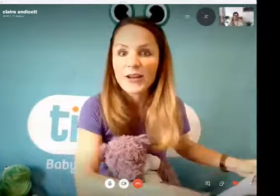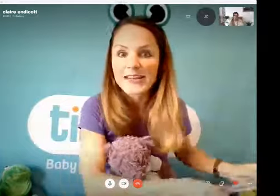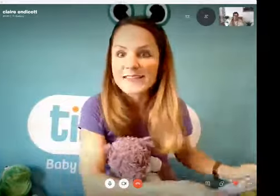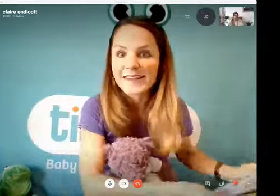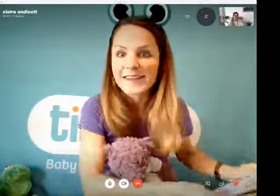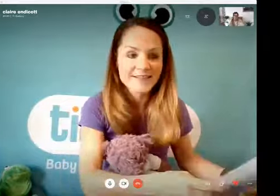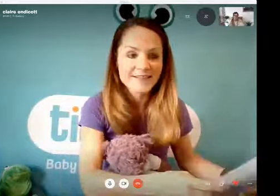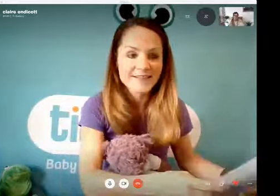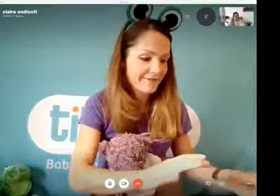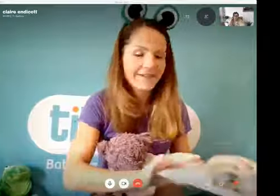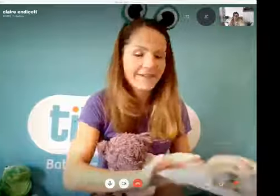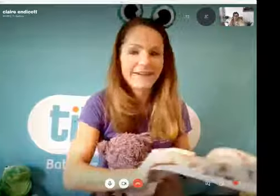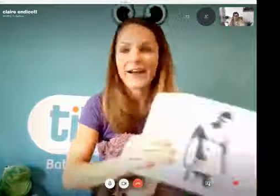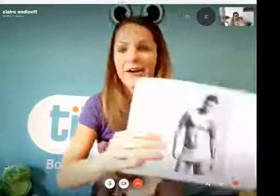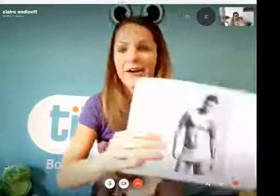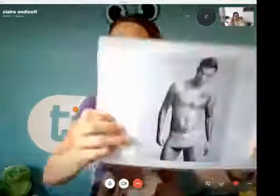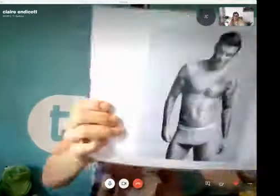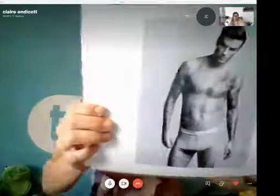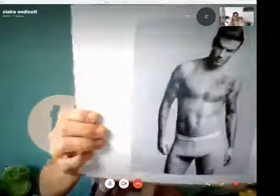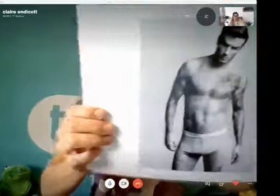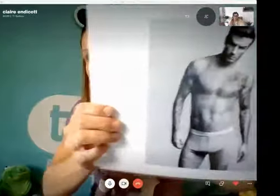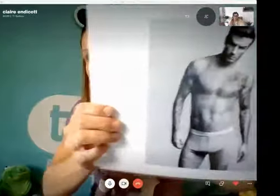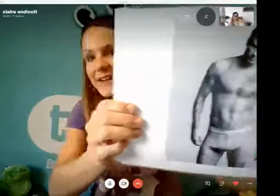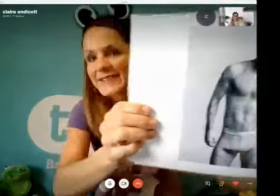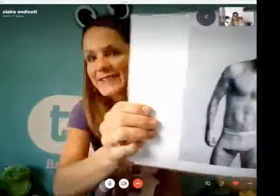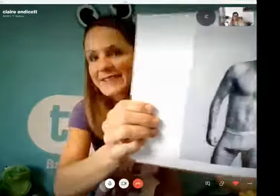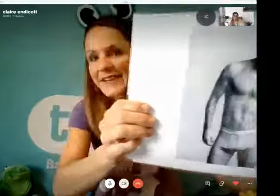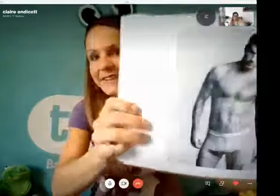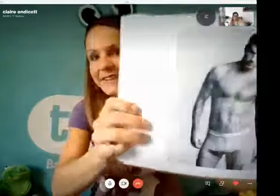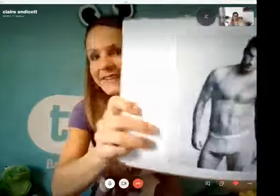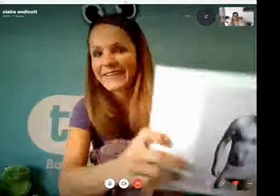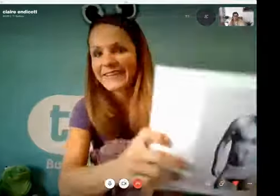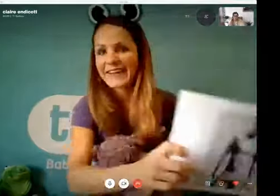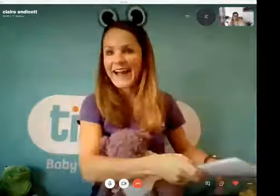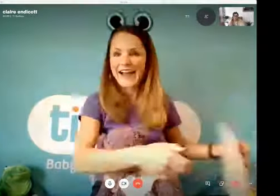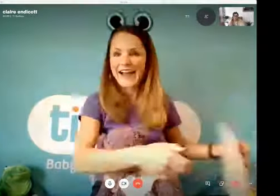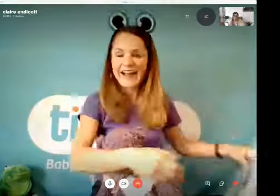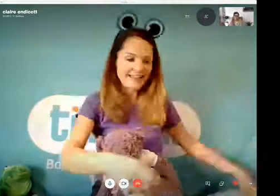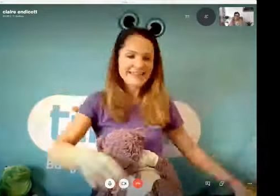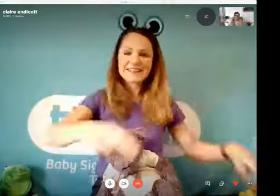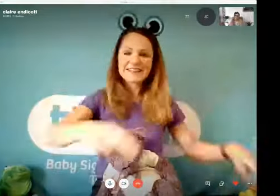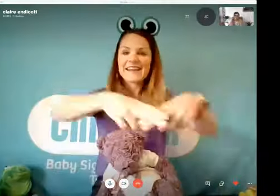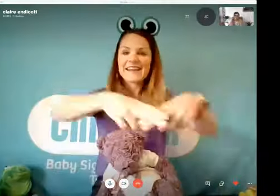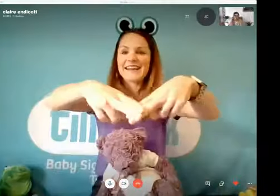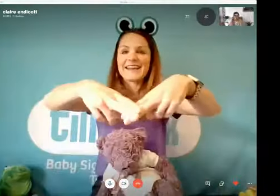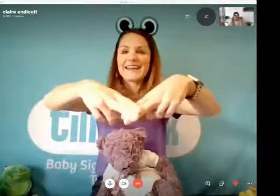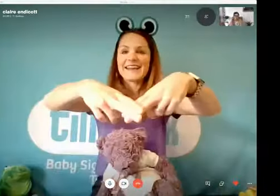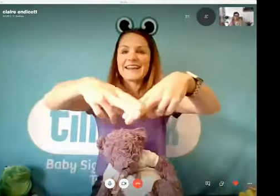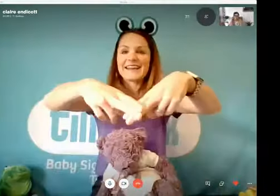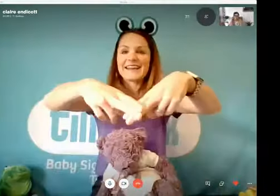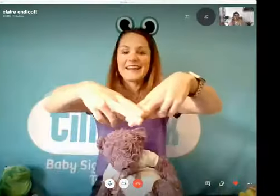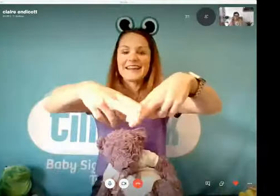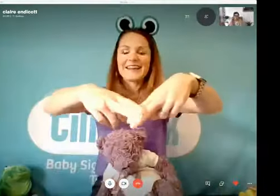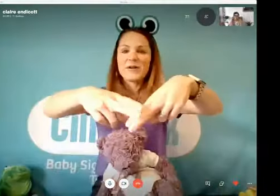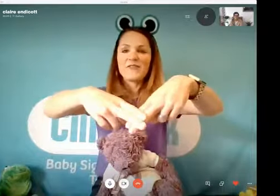guys? Oh, yes. There's daddy. Yeah, daddy. You won't forget that one,